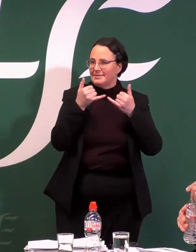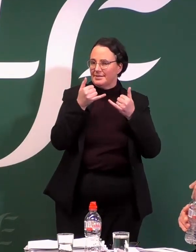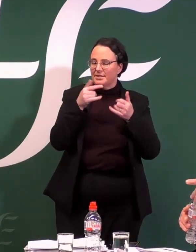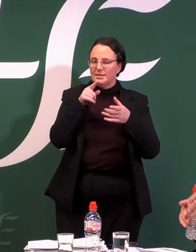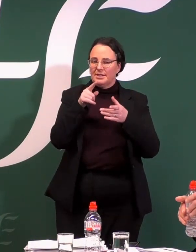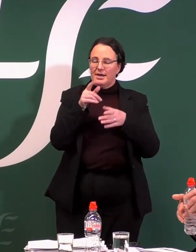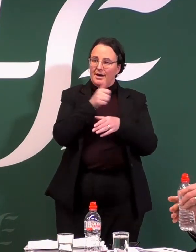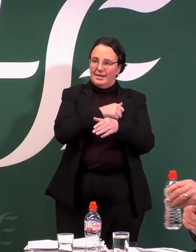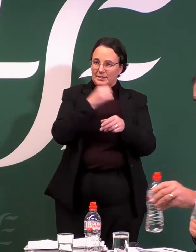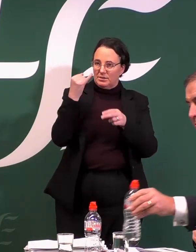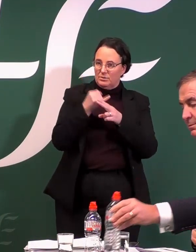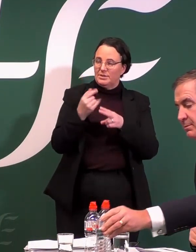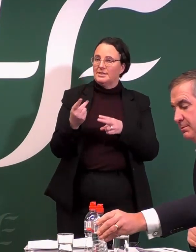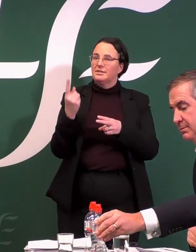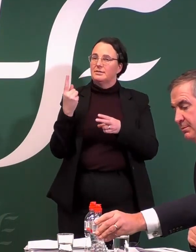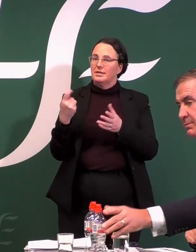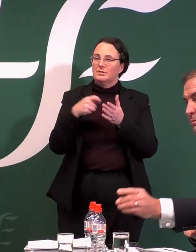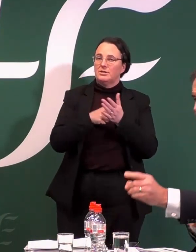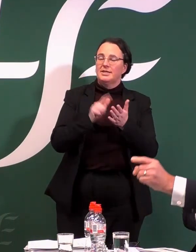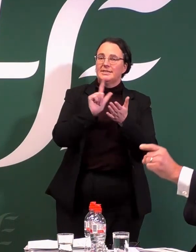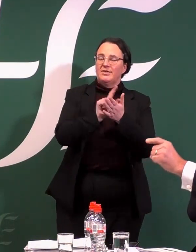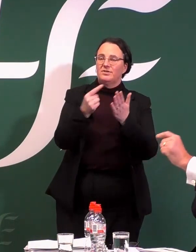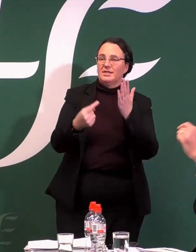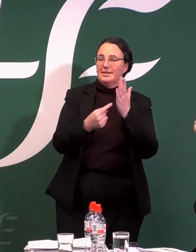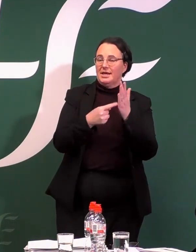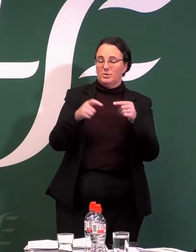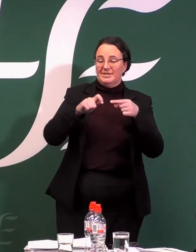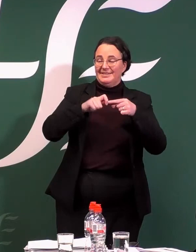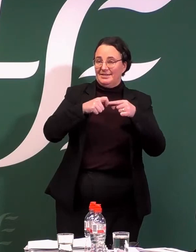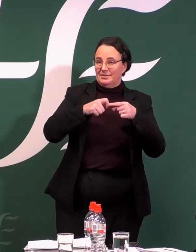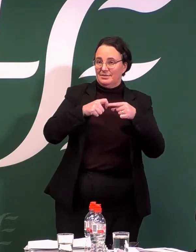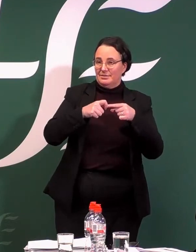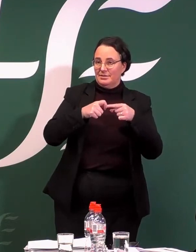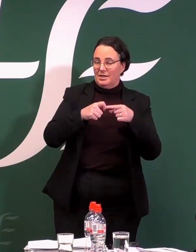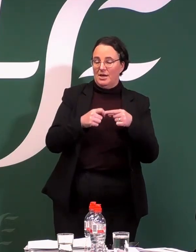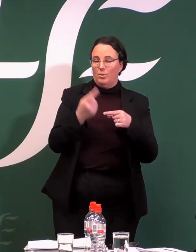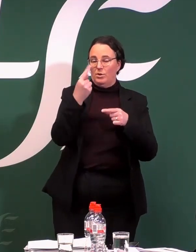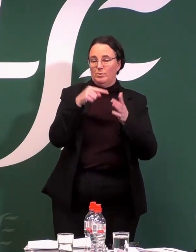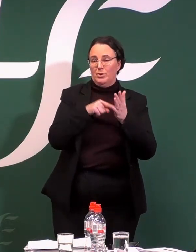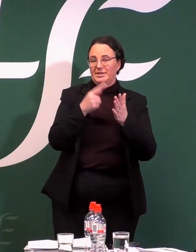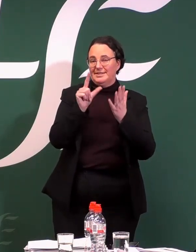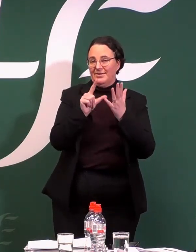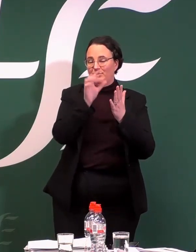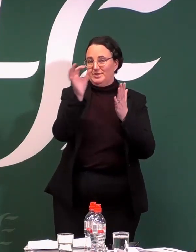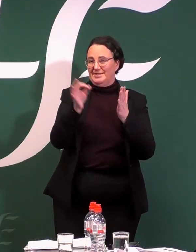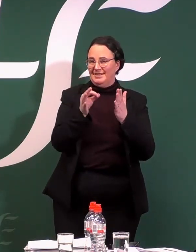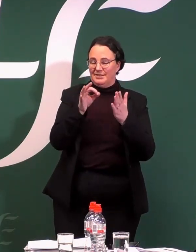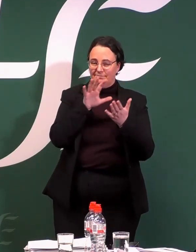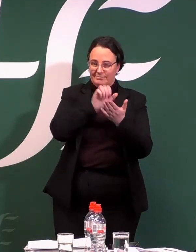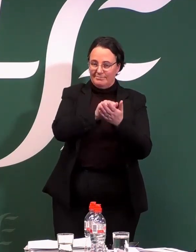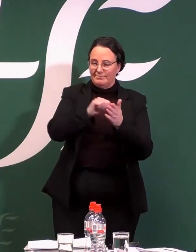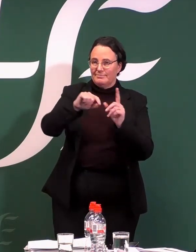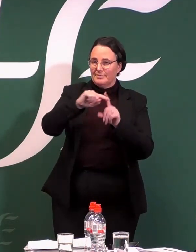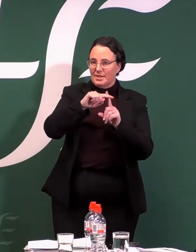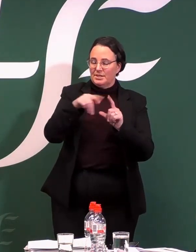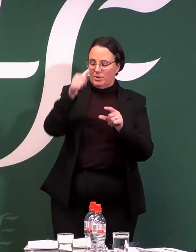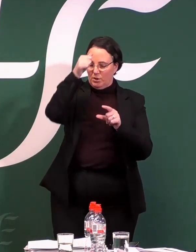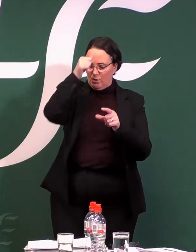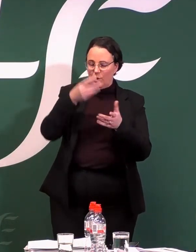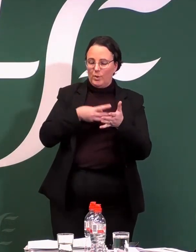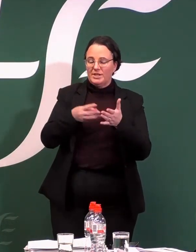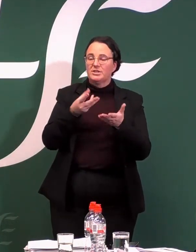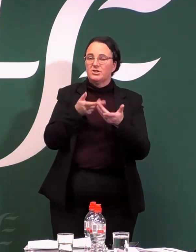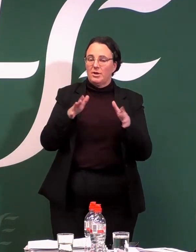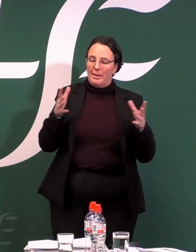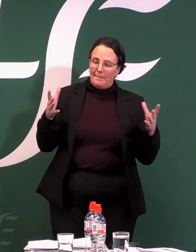schools, we did an additional 70,000 tests, and they were 1.7% positivity. We know from that information then when children came back